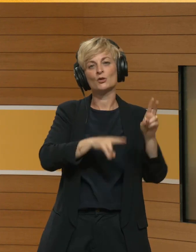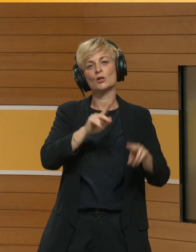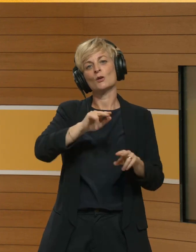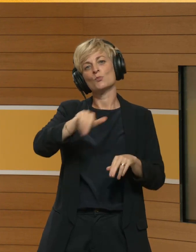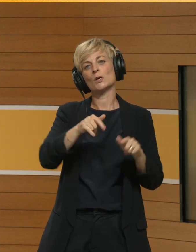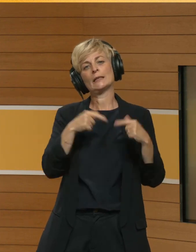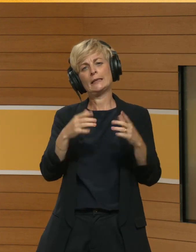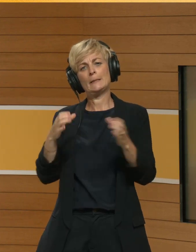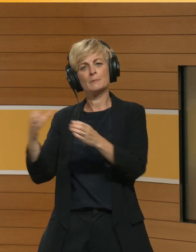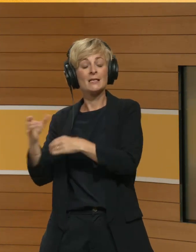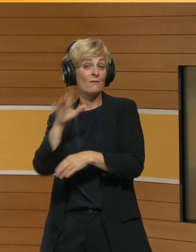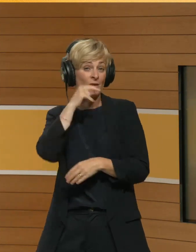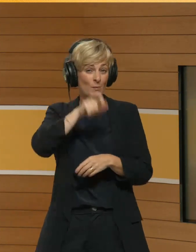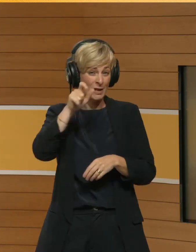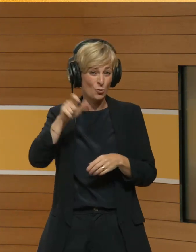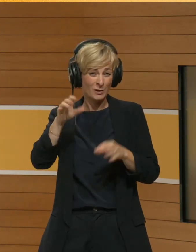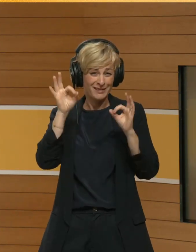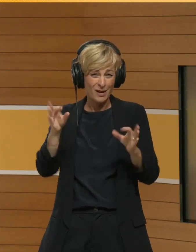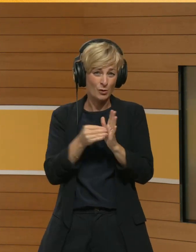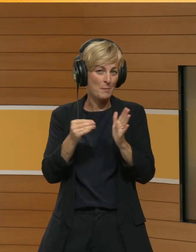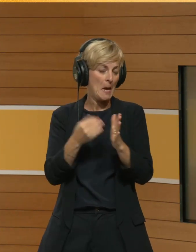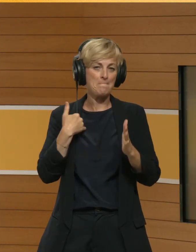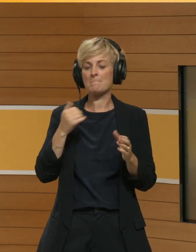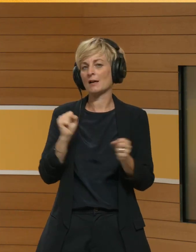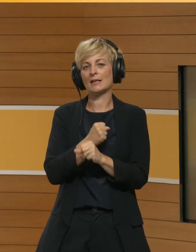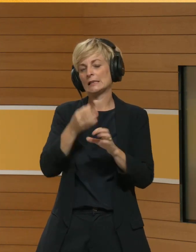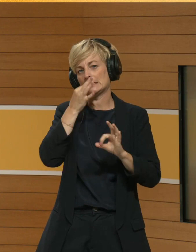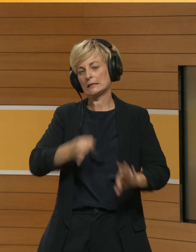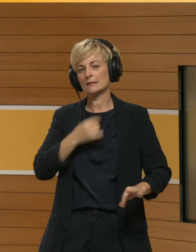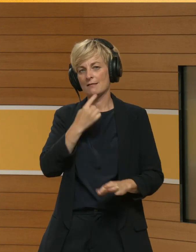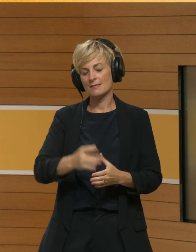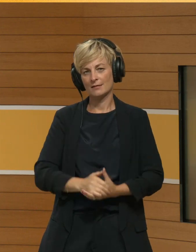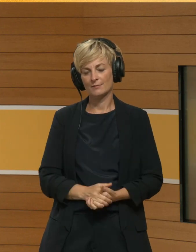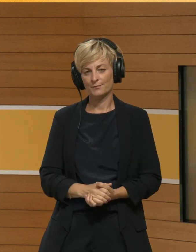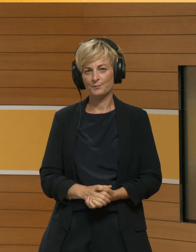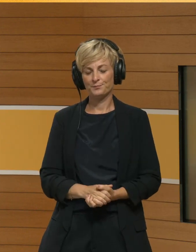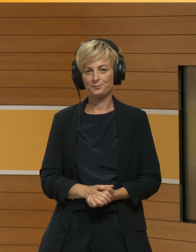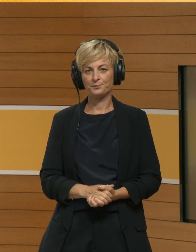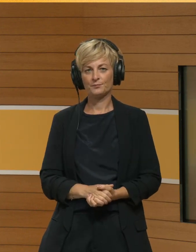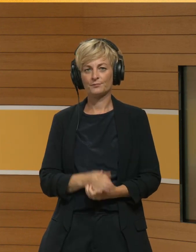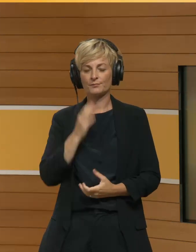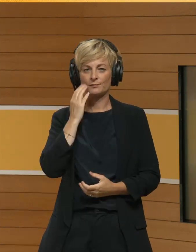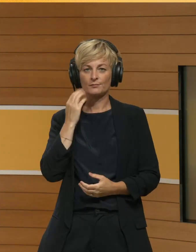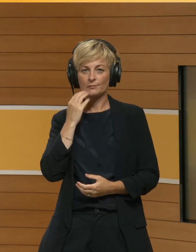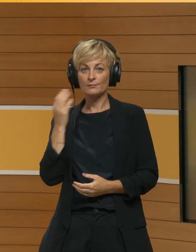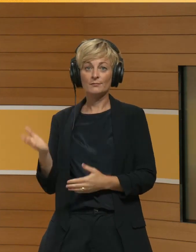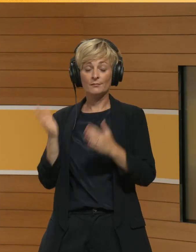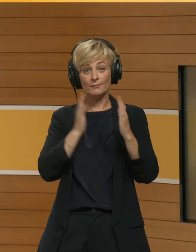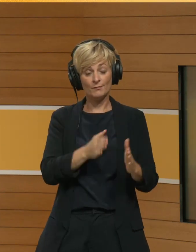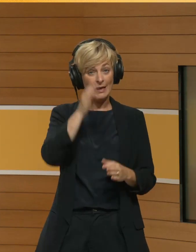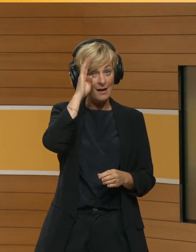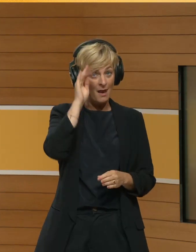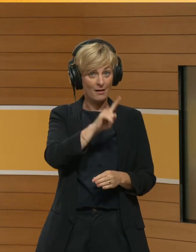involved. Yeah. That's nice. Marie, how was it at yours in Letterkenny? We have a steering